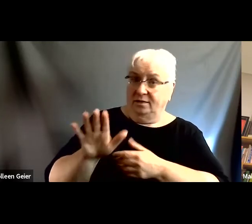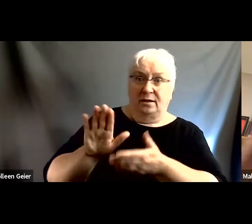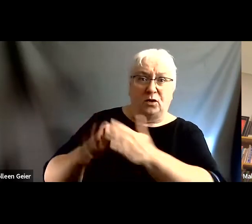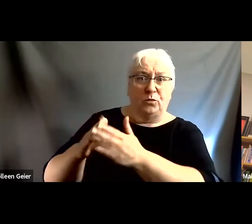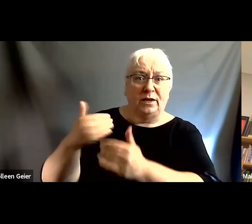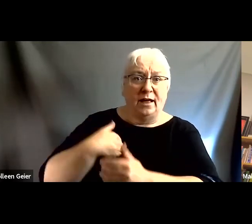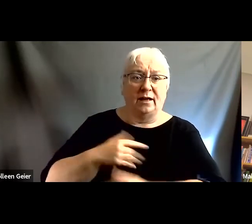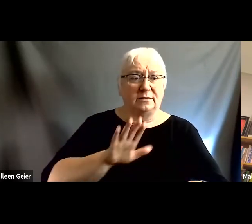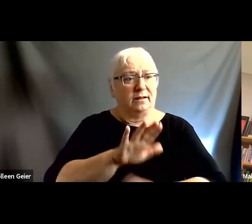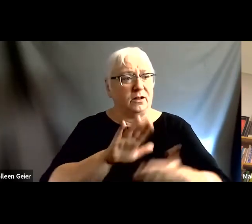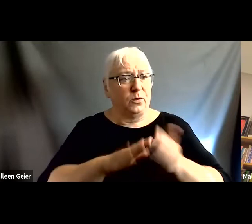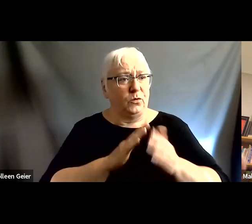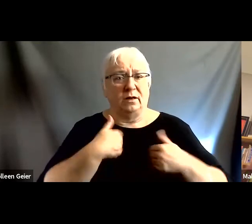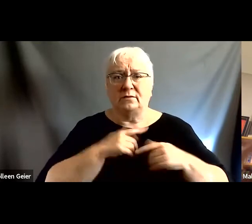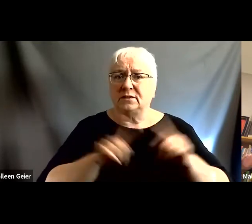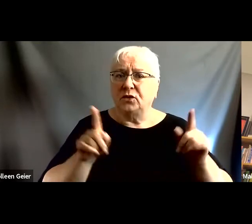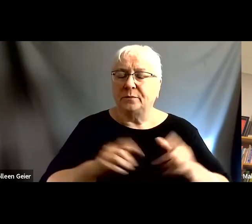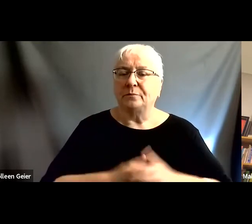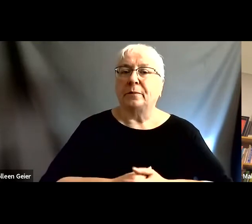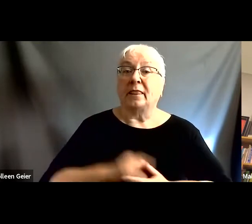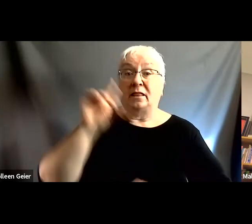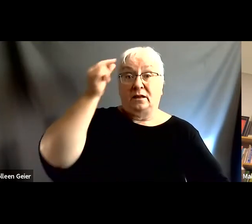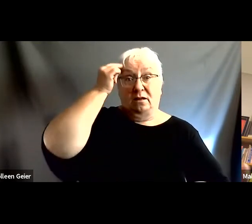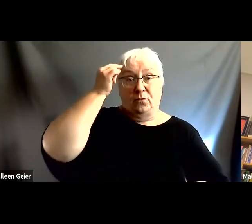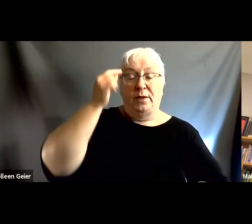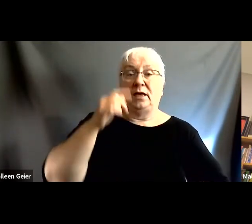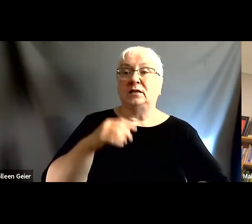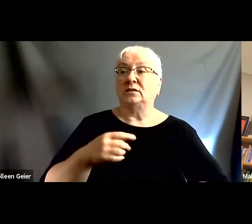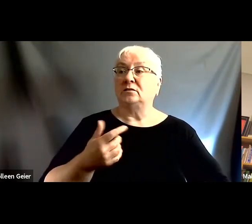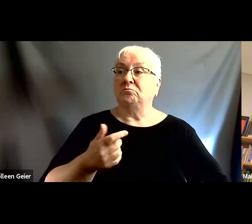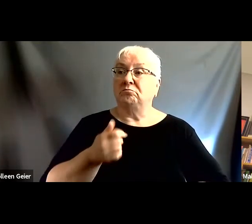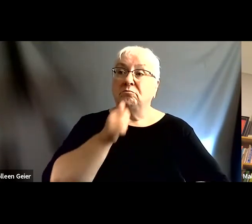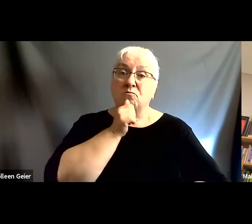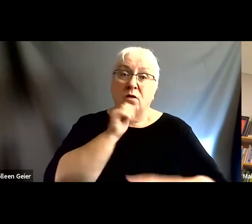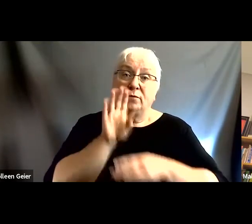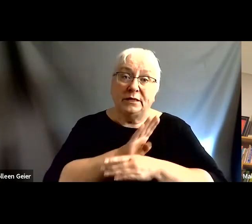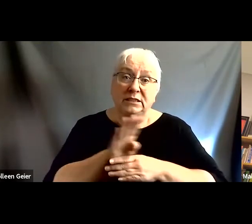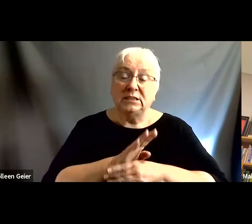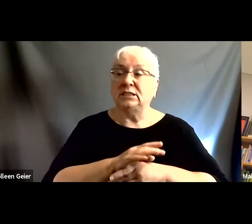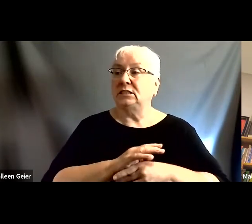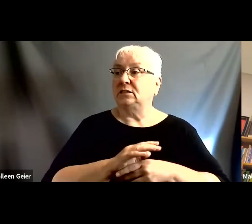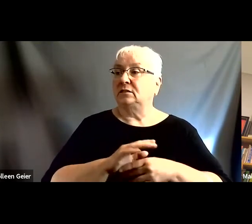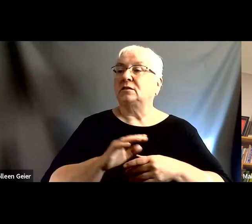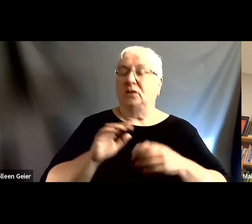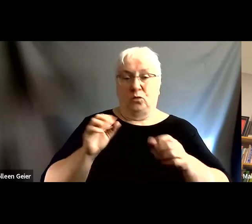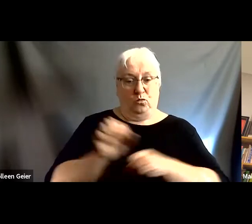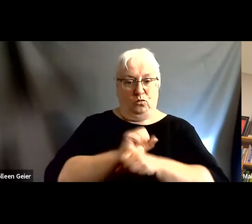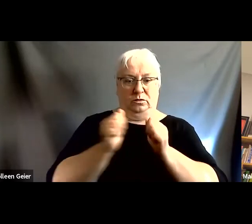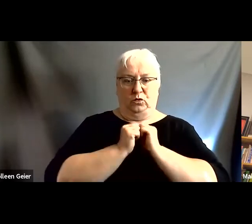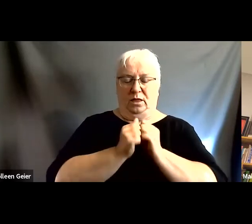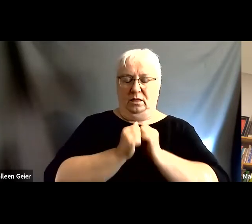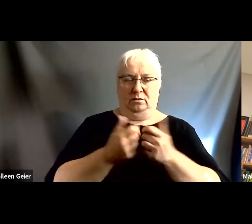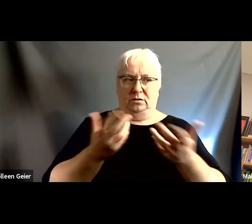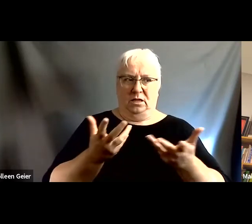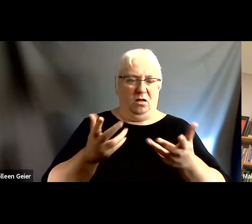government, the private sector, everybody has now got together, because this seems to be quite a big problem. And they all have to put their heads